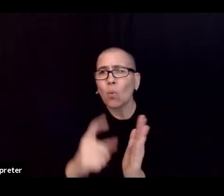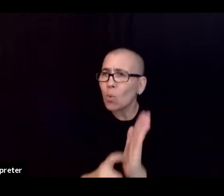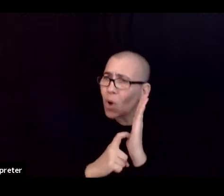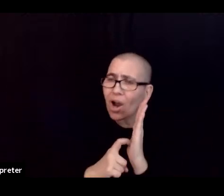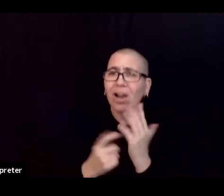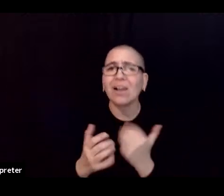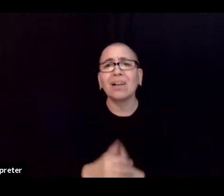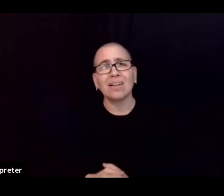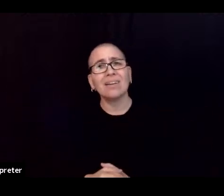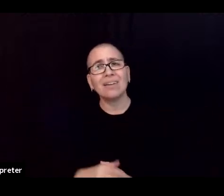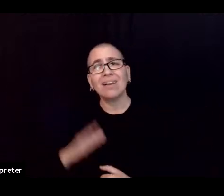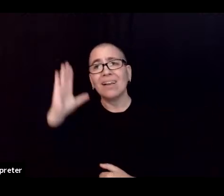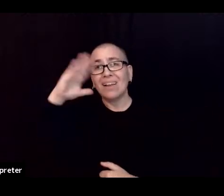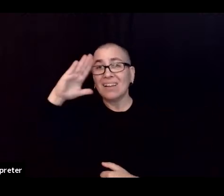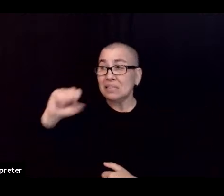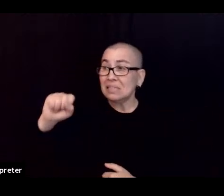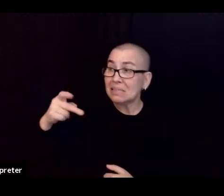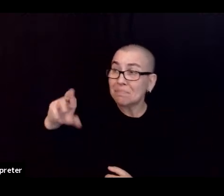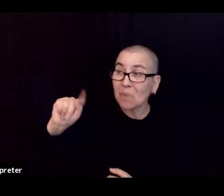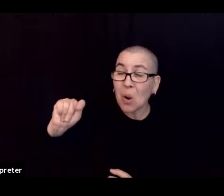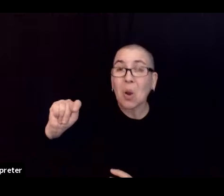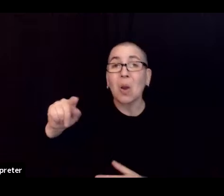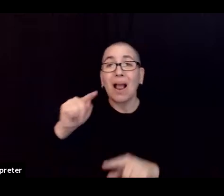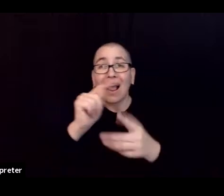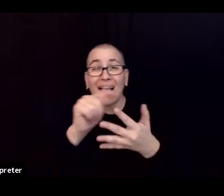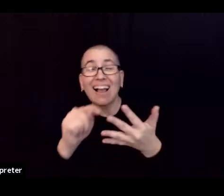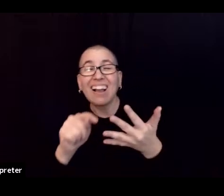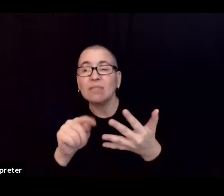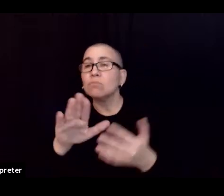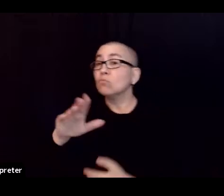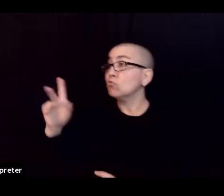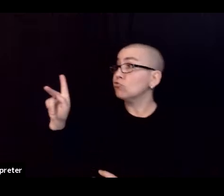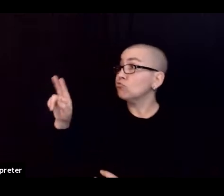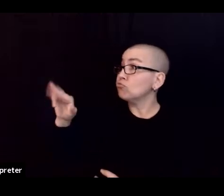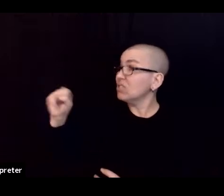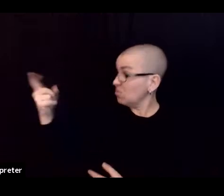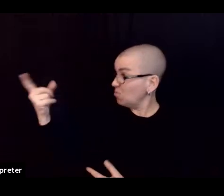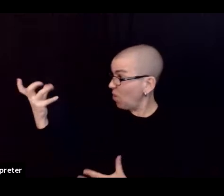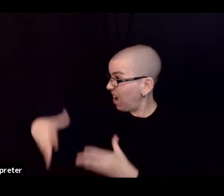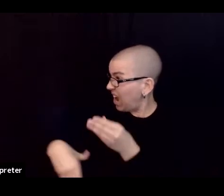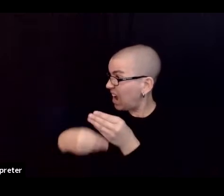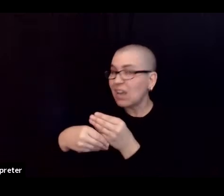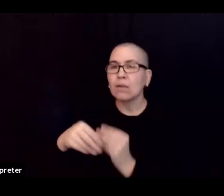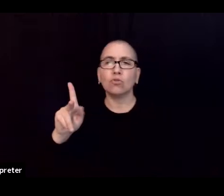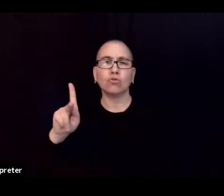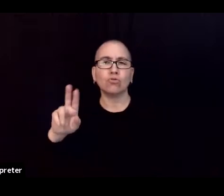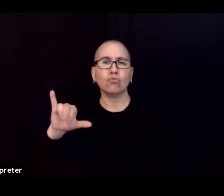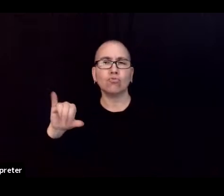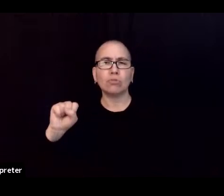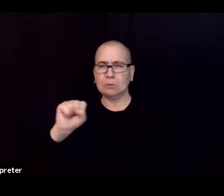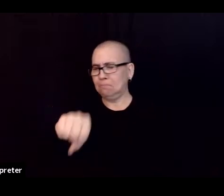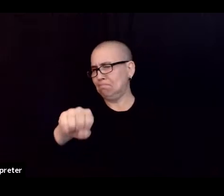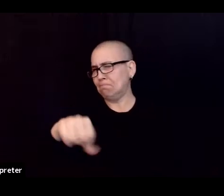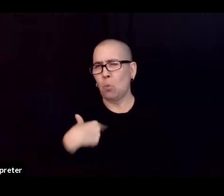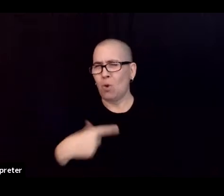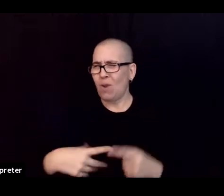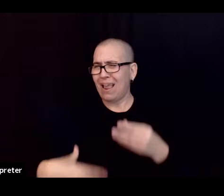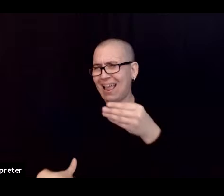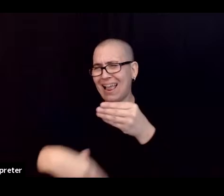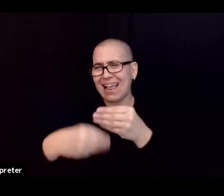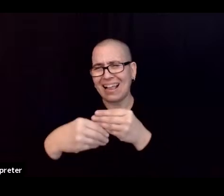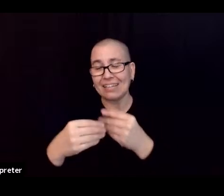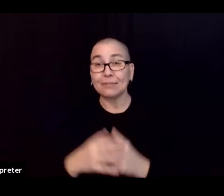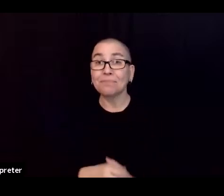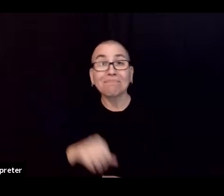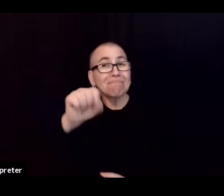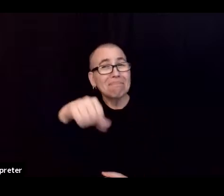add. Yeah, I'll just add to that while we're delighted and we're celebrating, the number